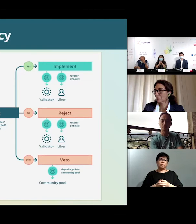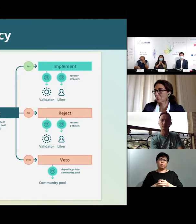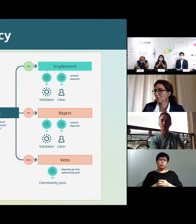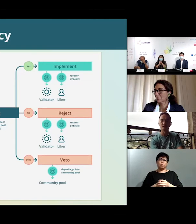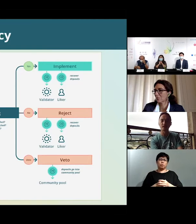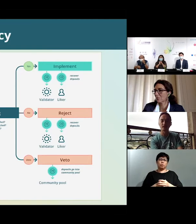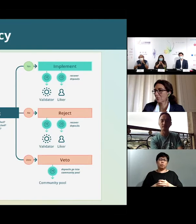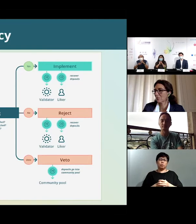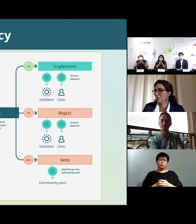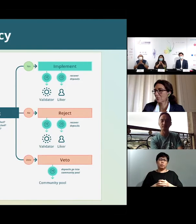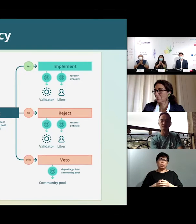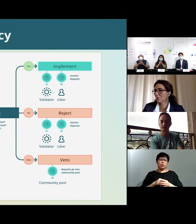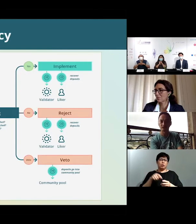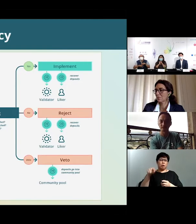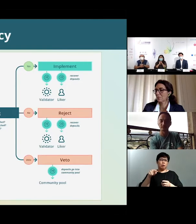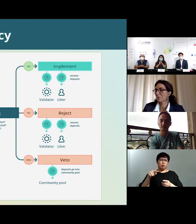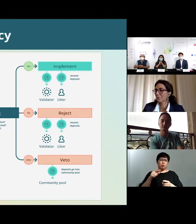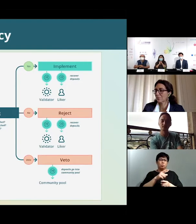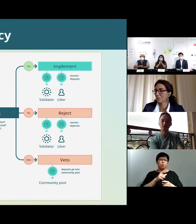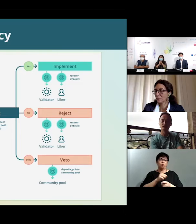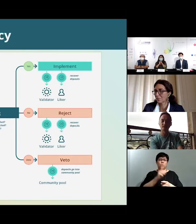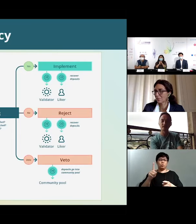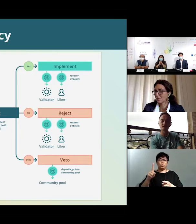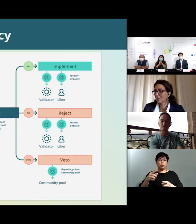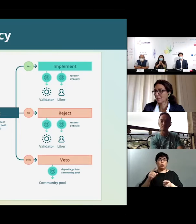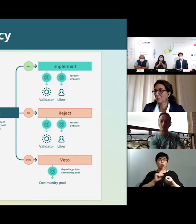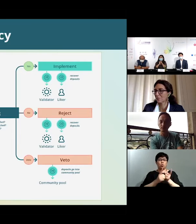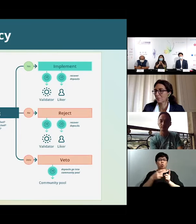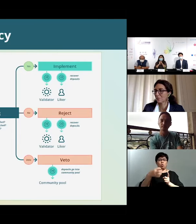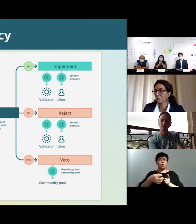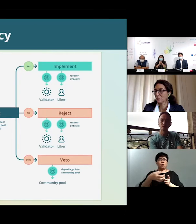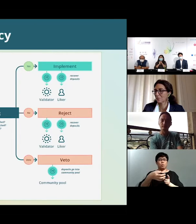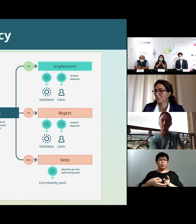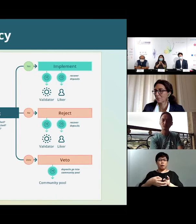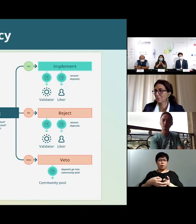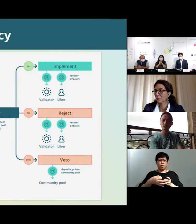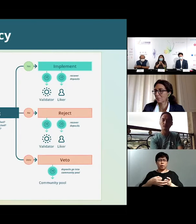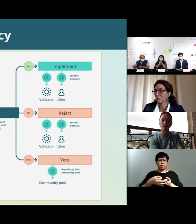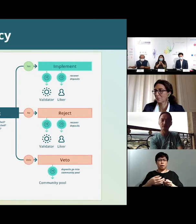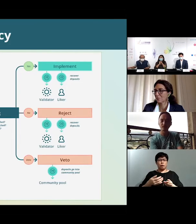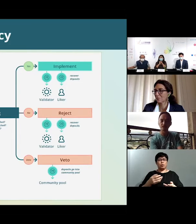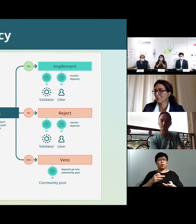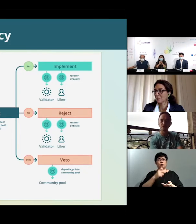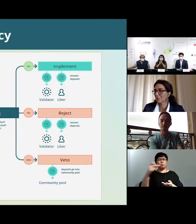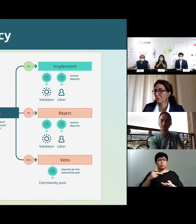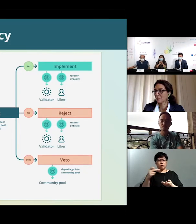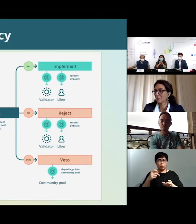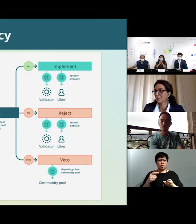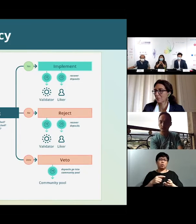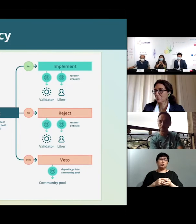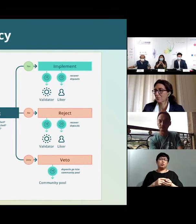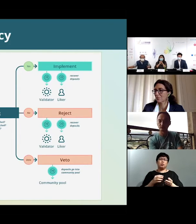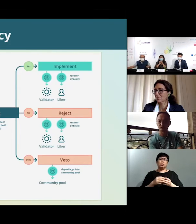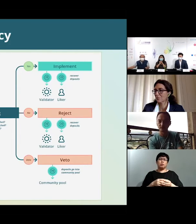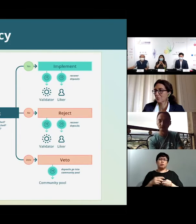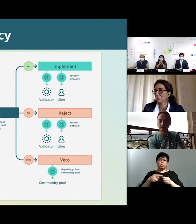voting token they have been dedicated. So that's number one. Number two, there is no